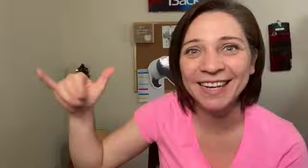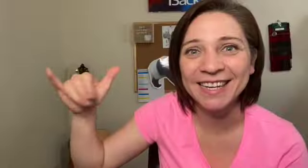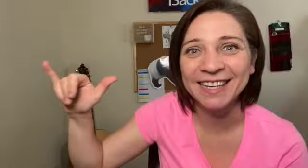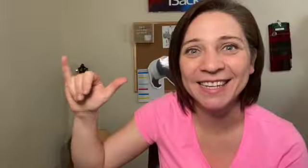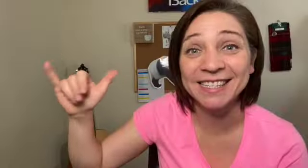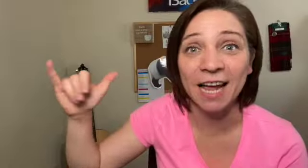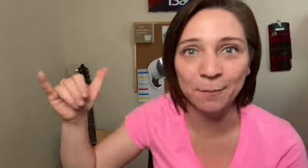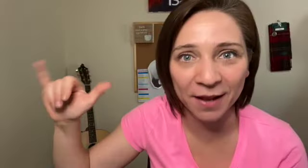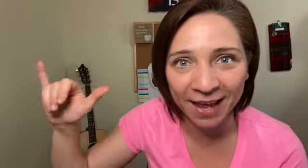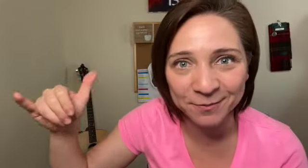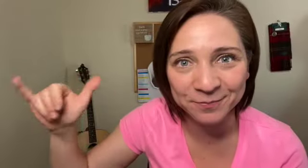Side play.